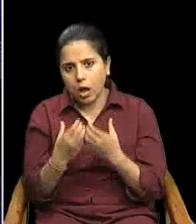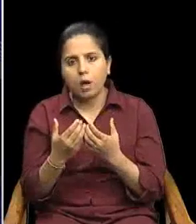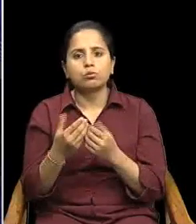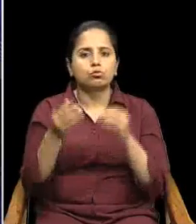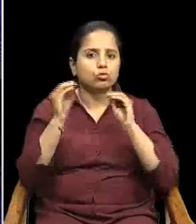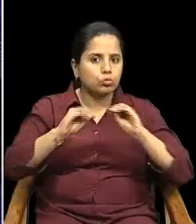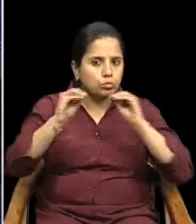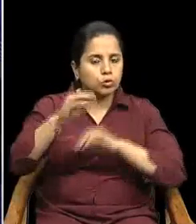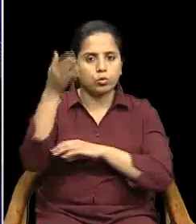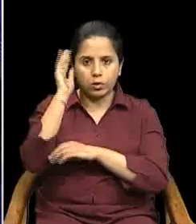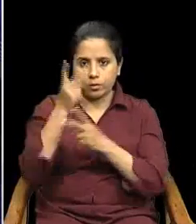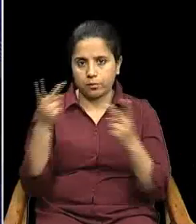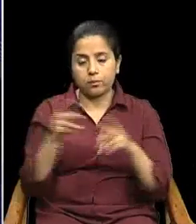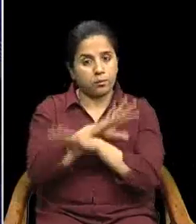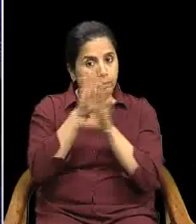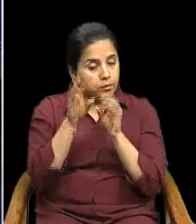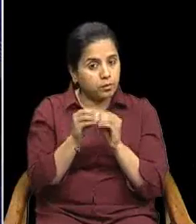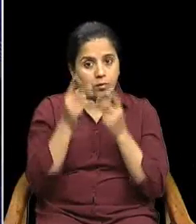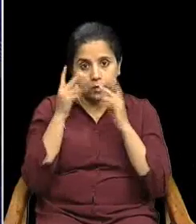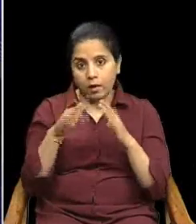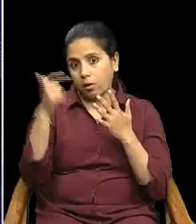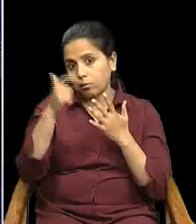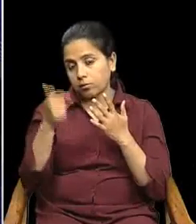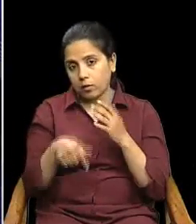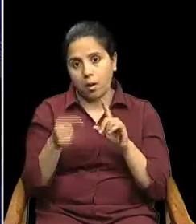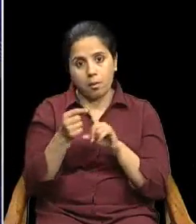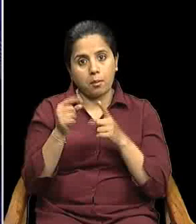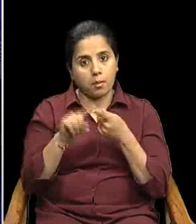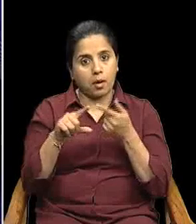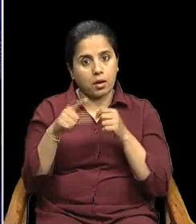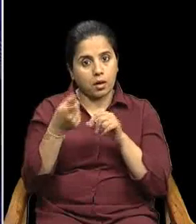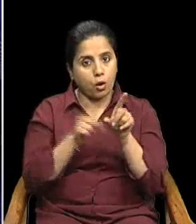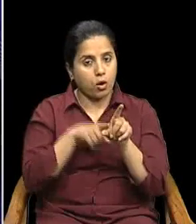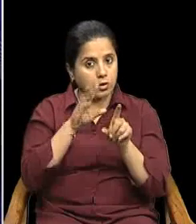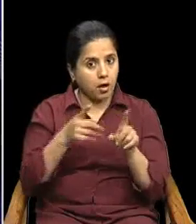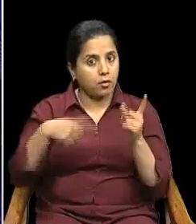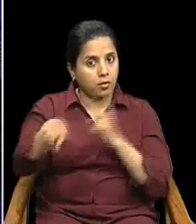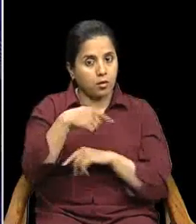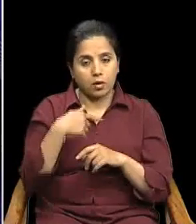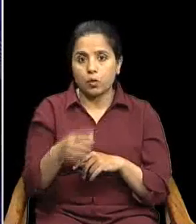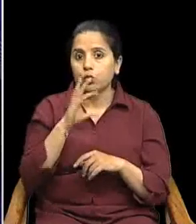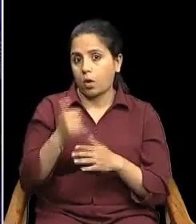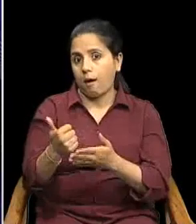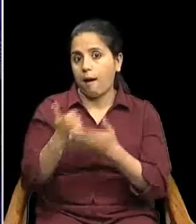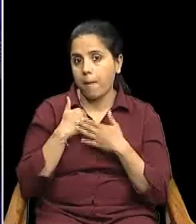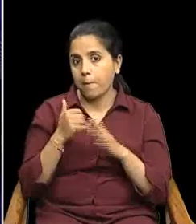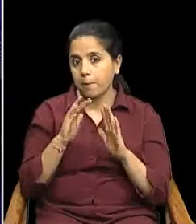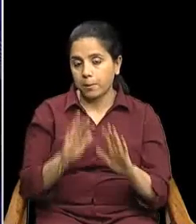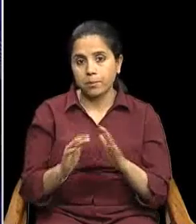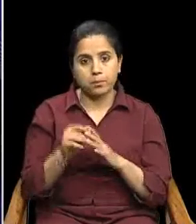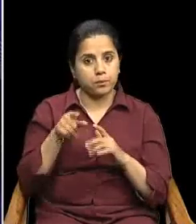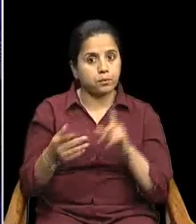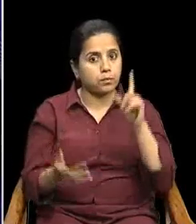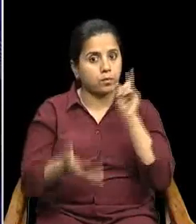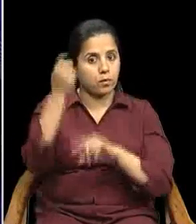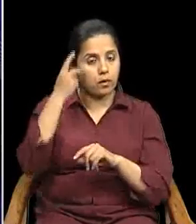lectures. So all these aspects as far as the pedagogies are concerned are really helpful in